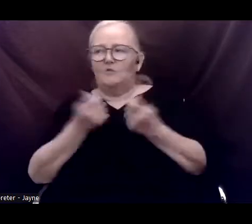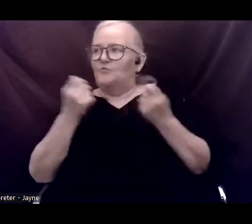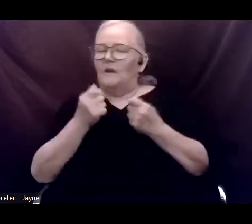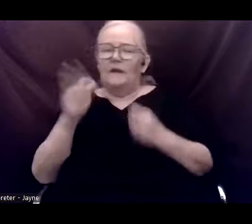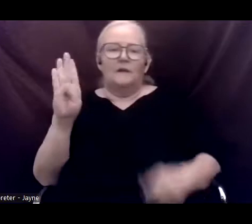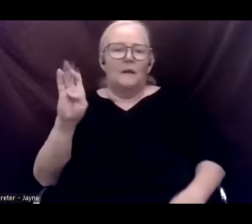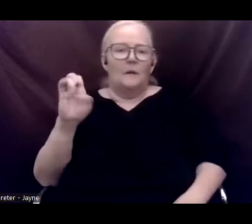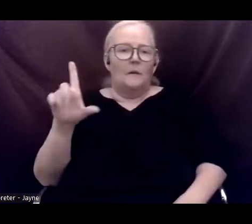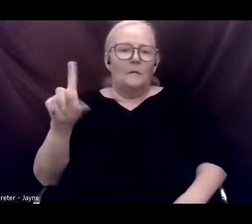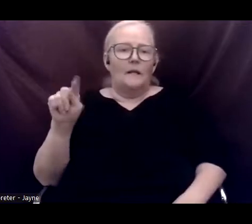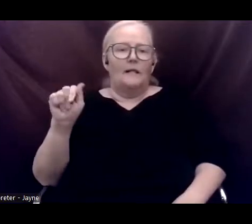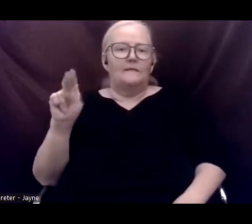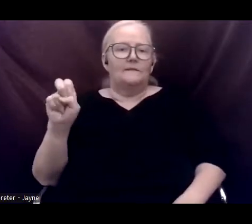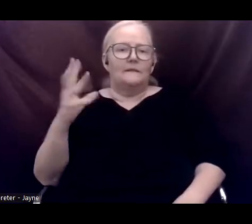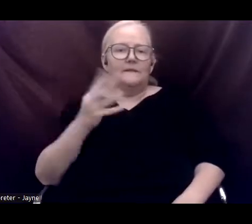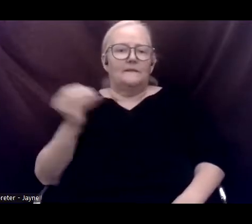Beltane.